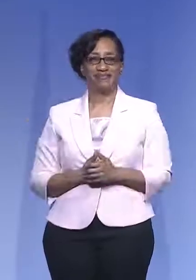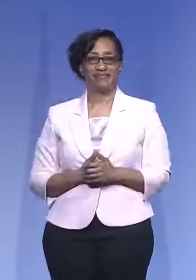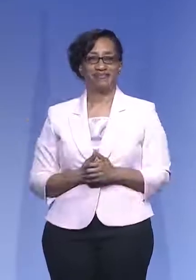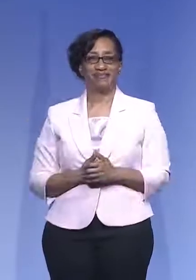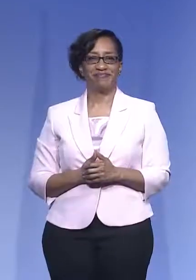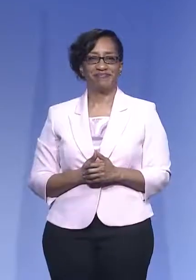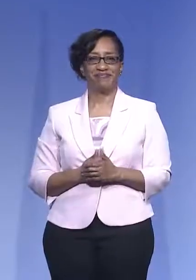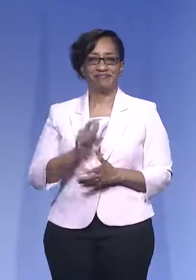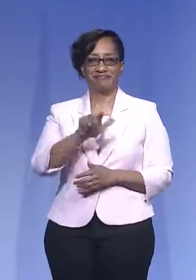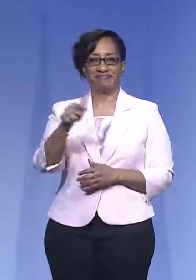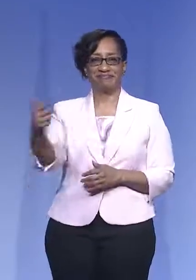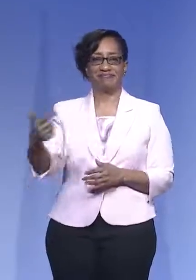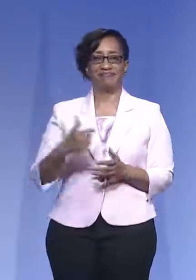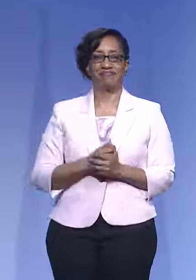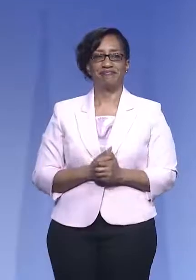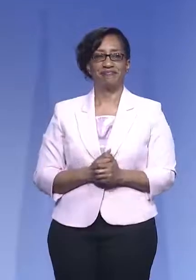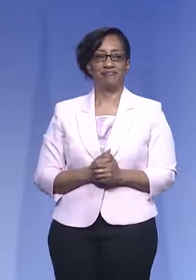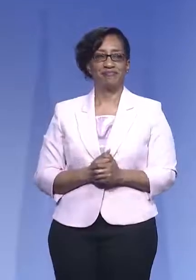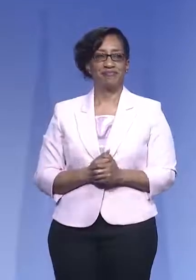that.